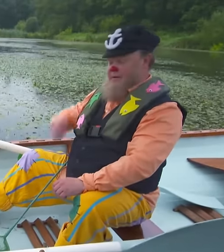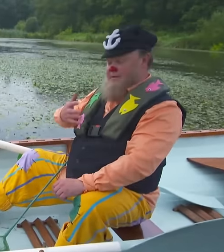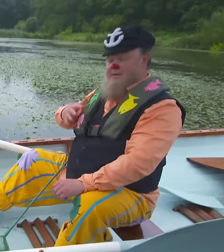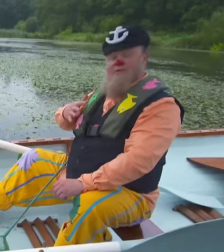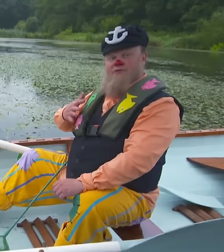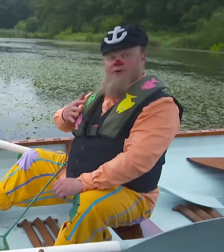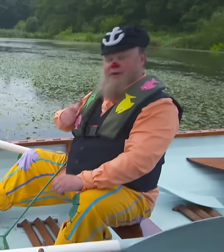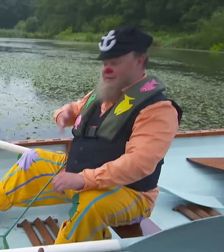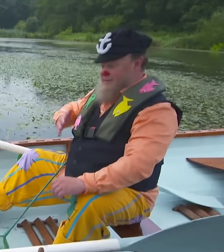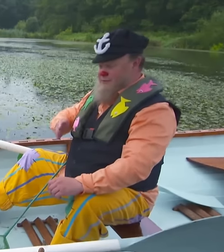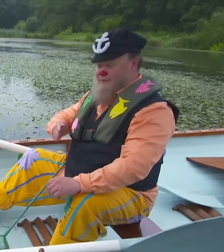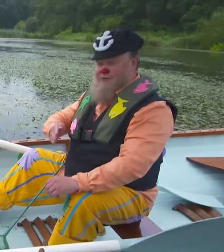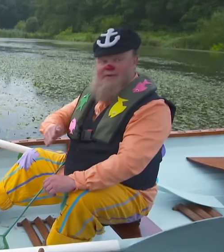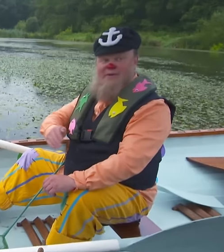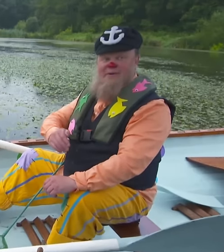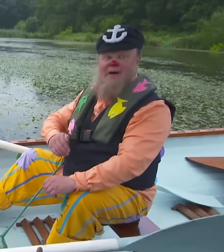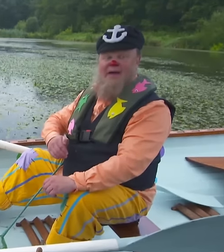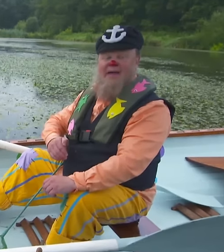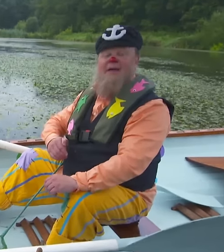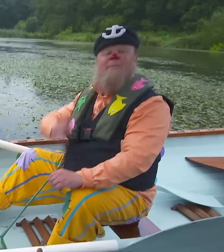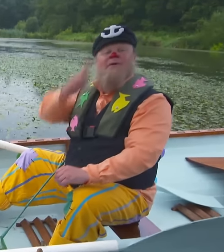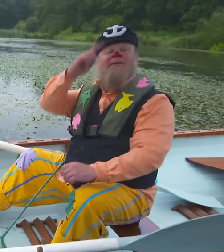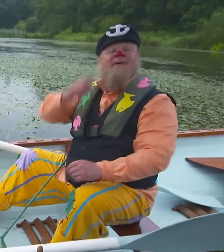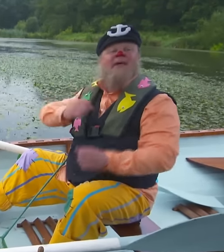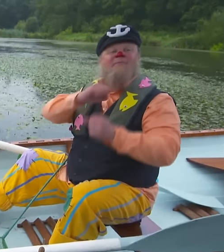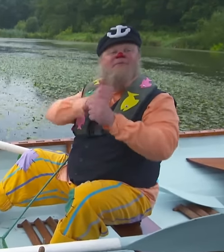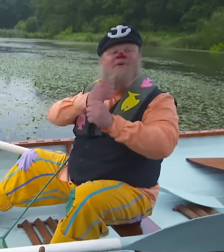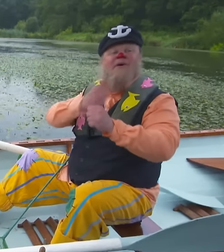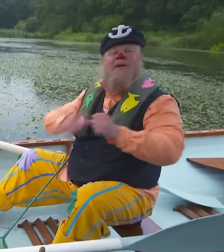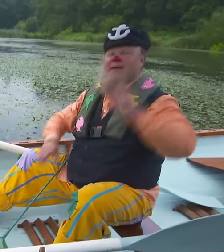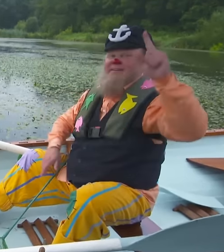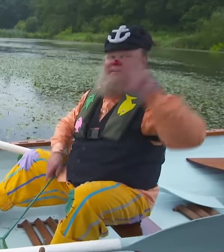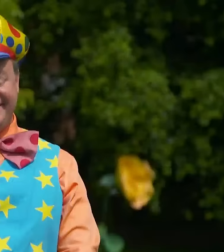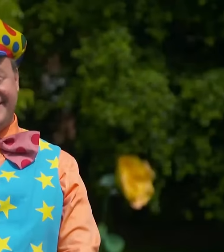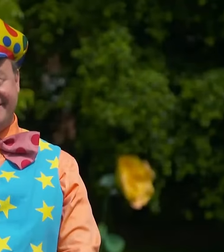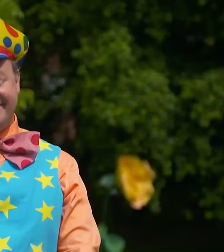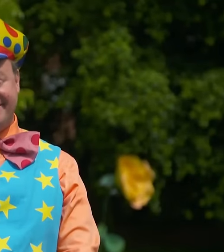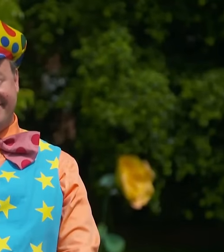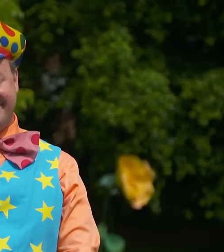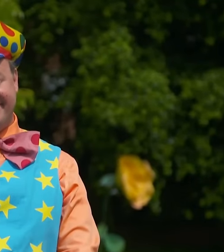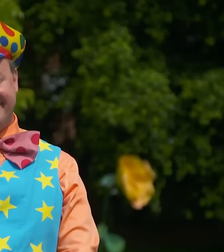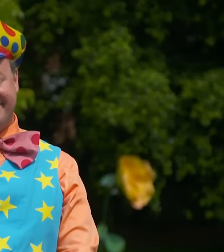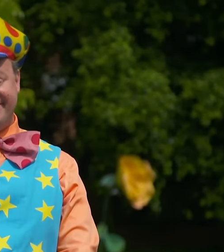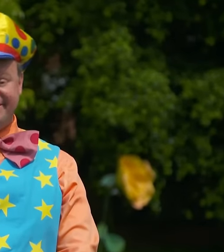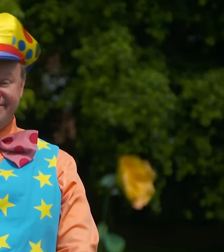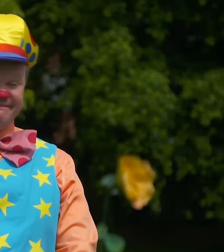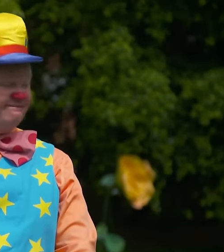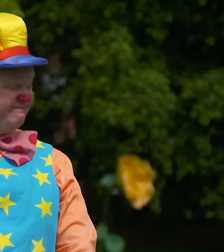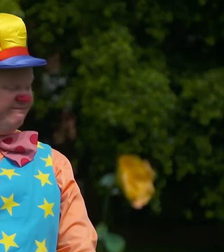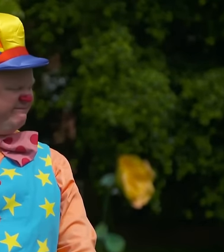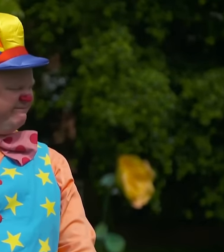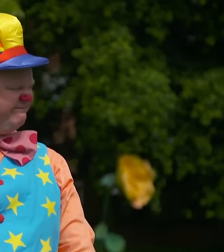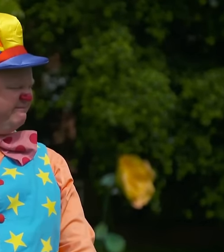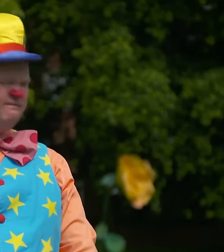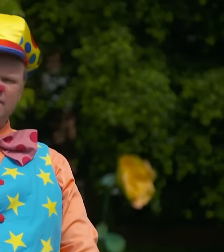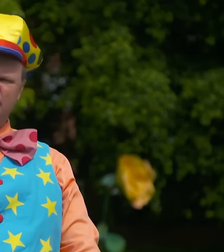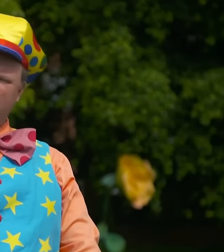to frighten the fish away. But keep trying. Maybe you should just try it your own way, Mr.